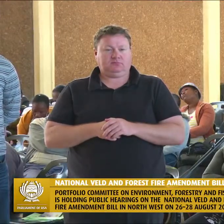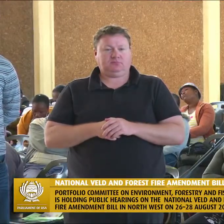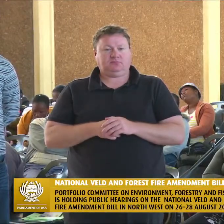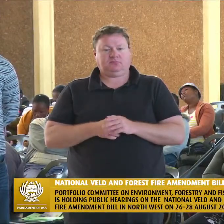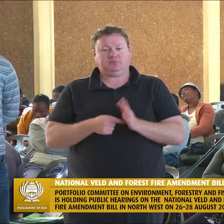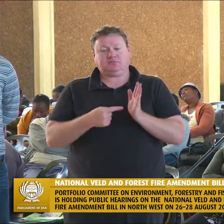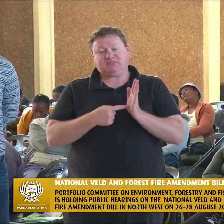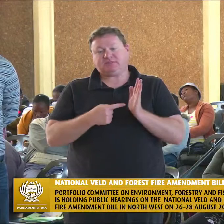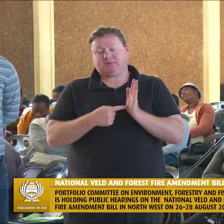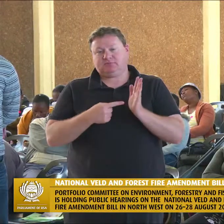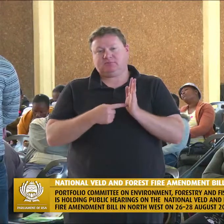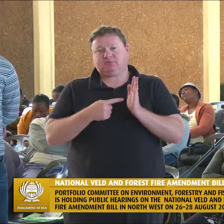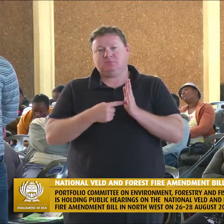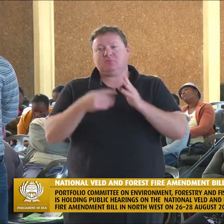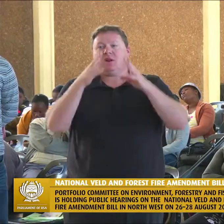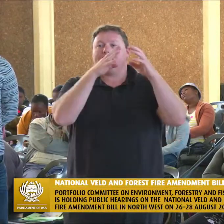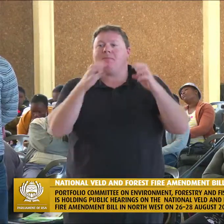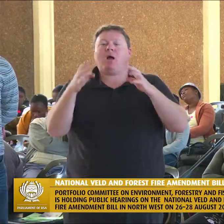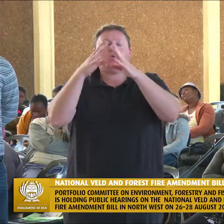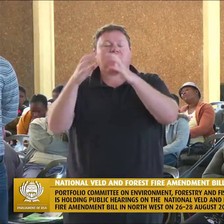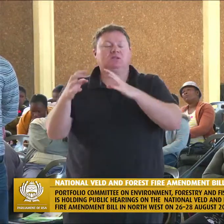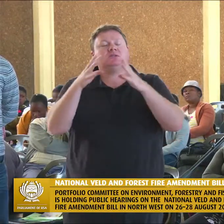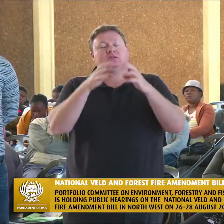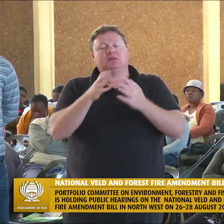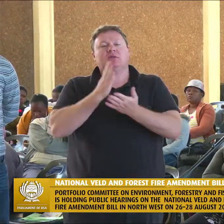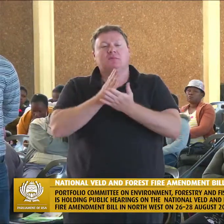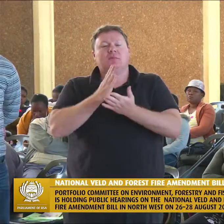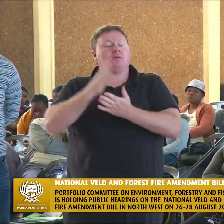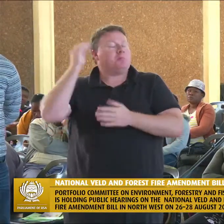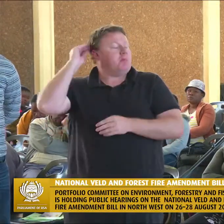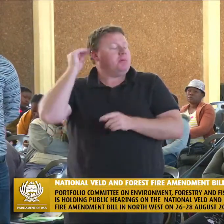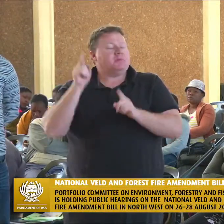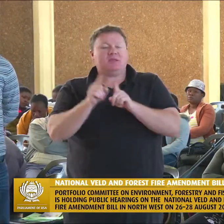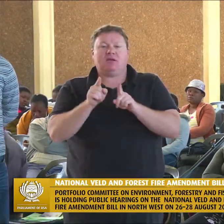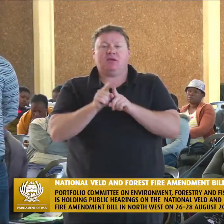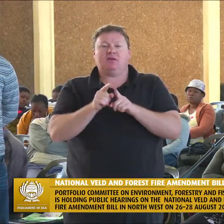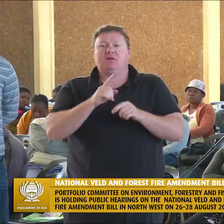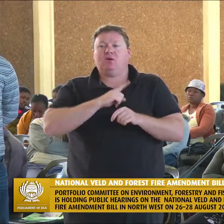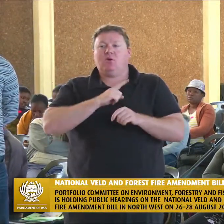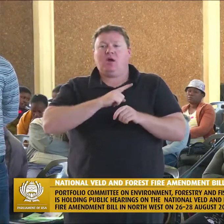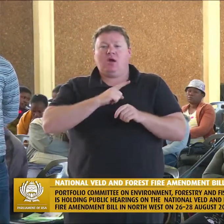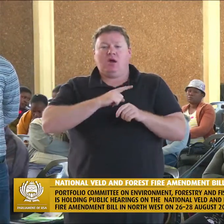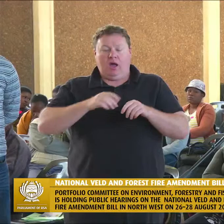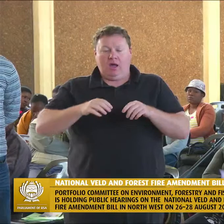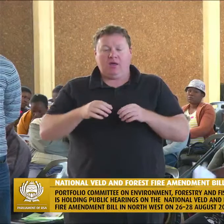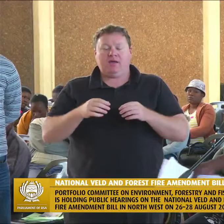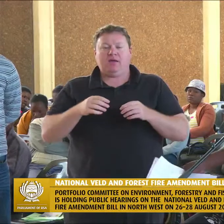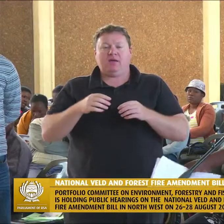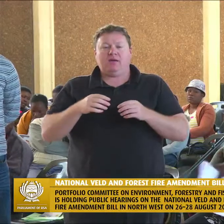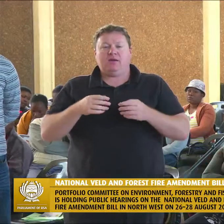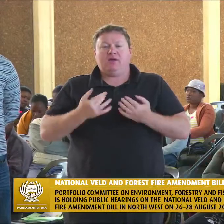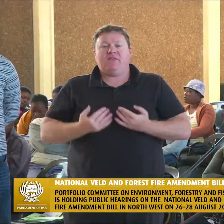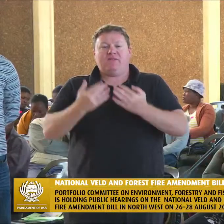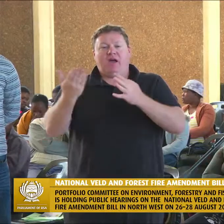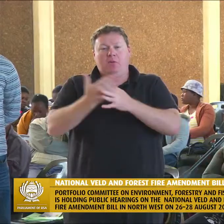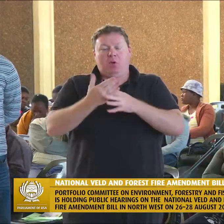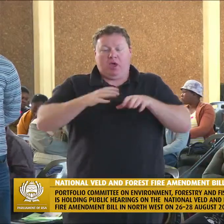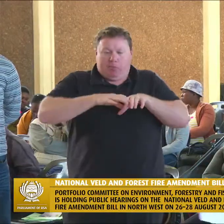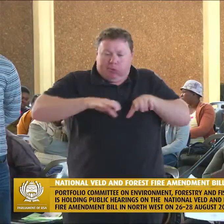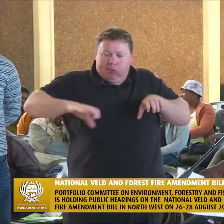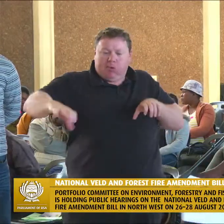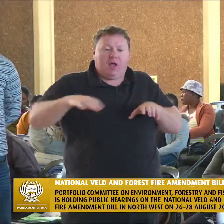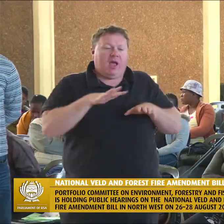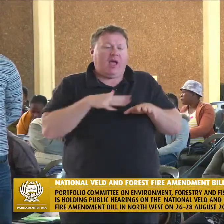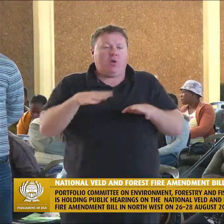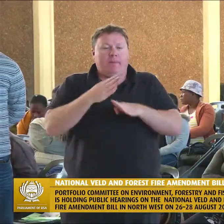look the mountains must take note of the mountains because you can't make a fireball unless only i can pray in london you have to